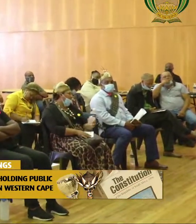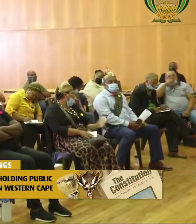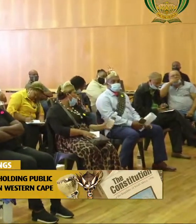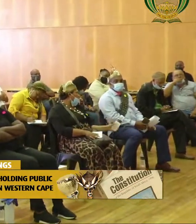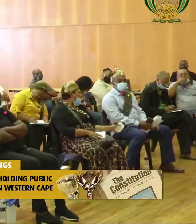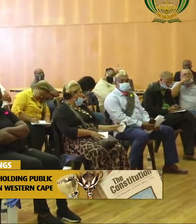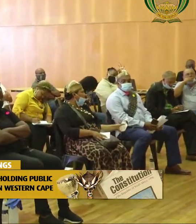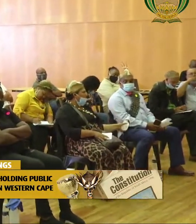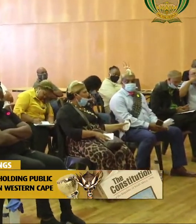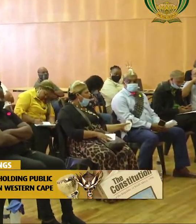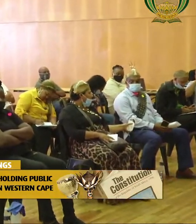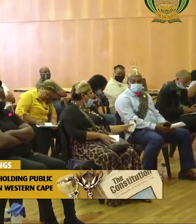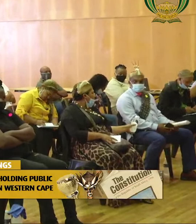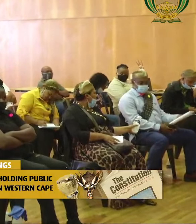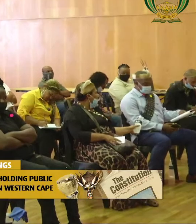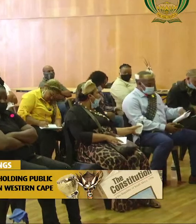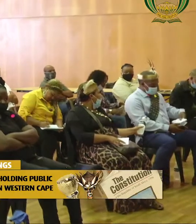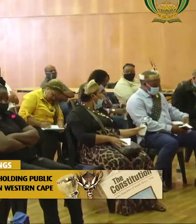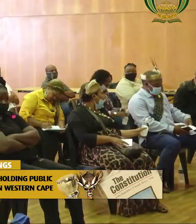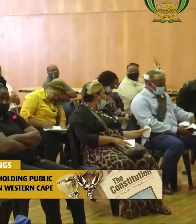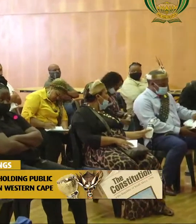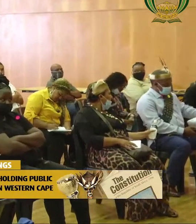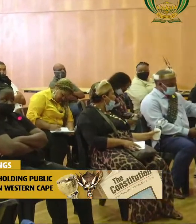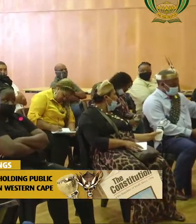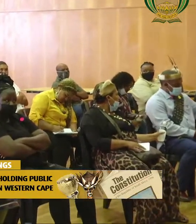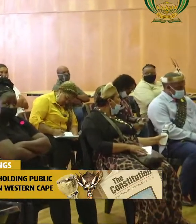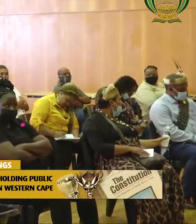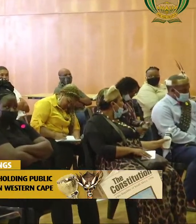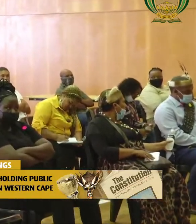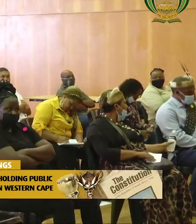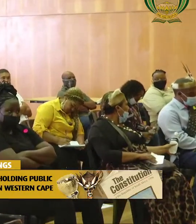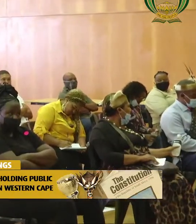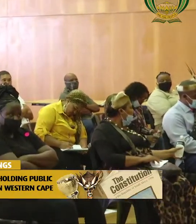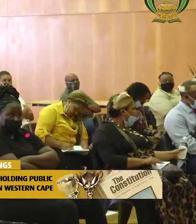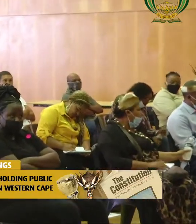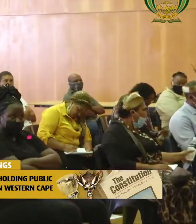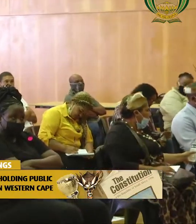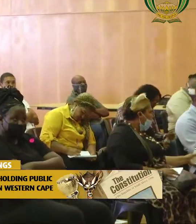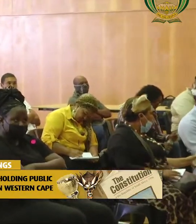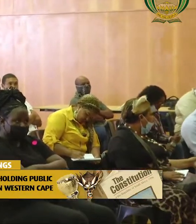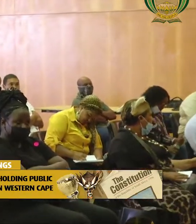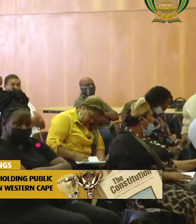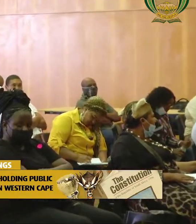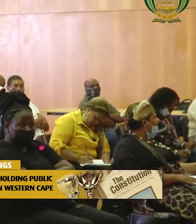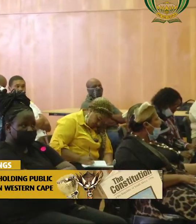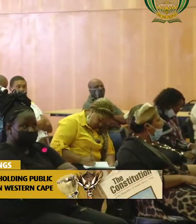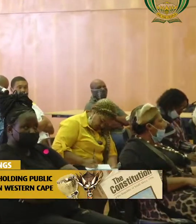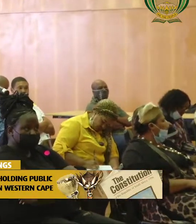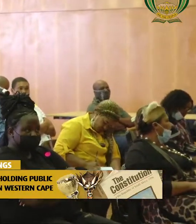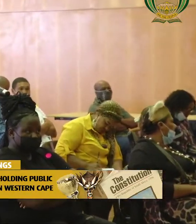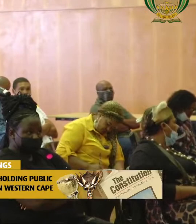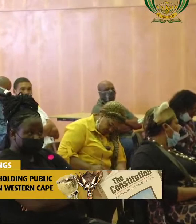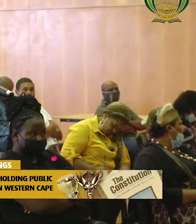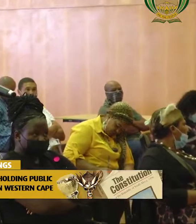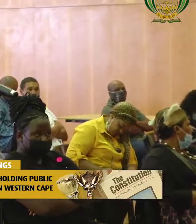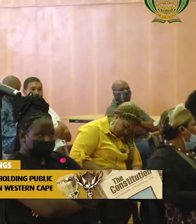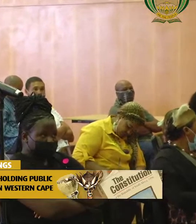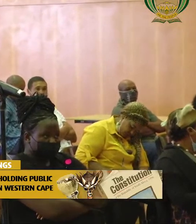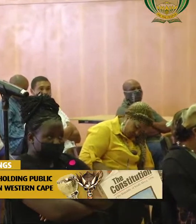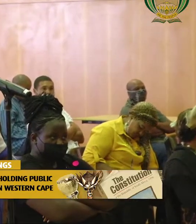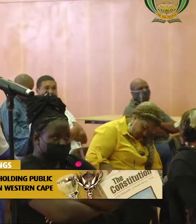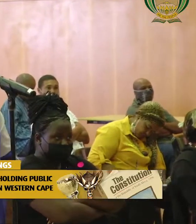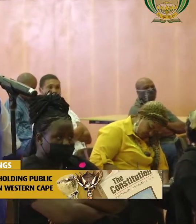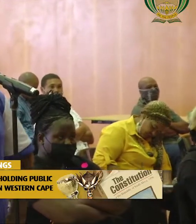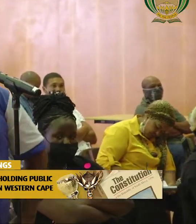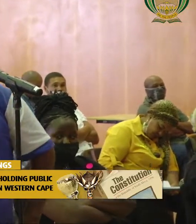team record. When you have a submission written, when you finish speaking, there's a chair there, just